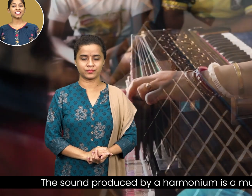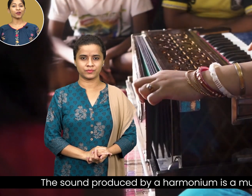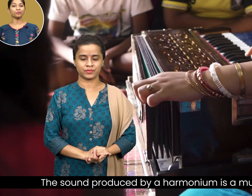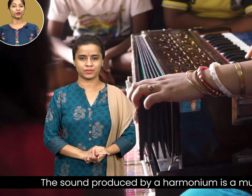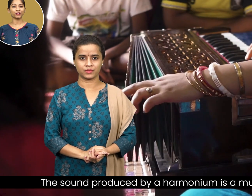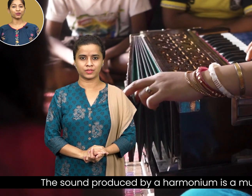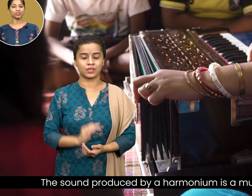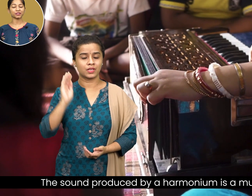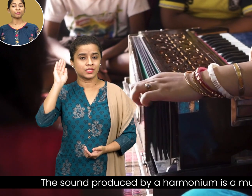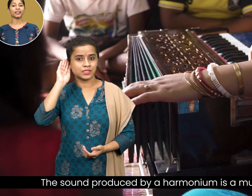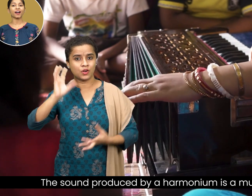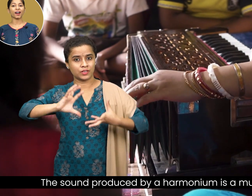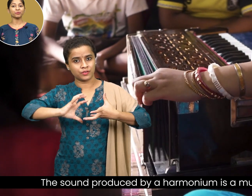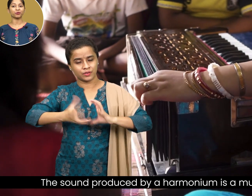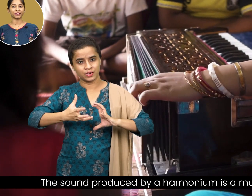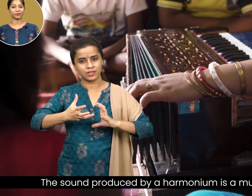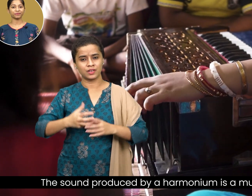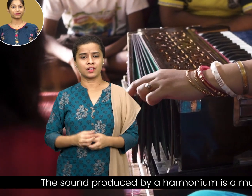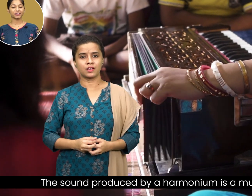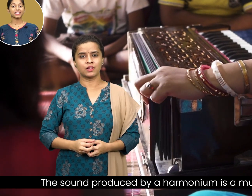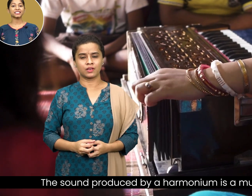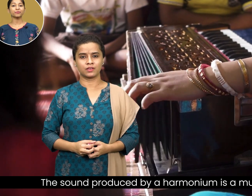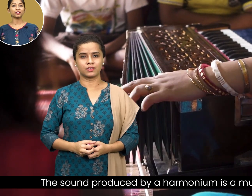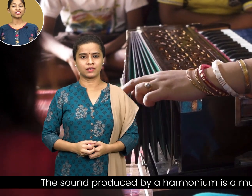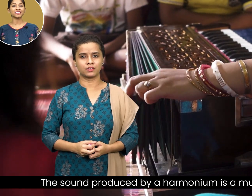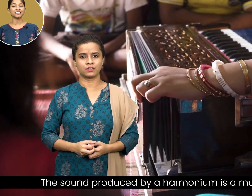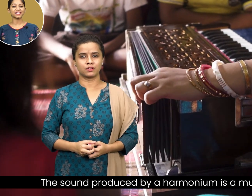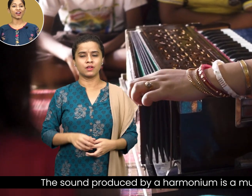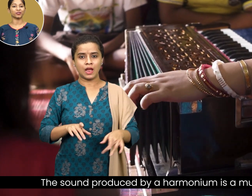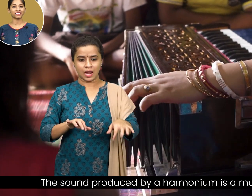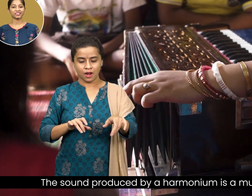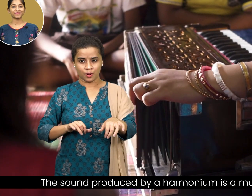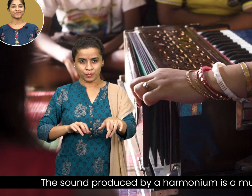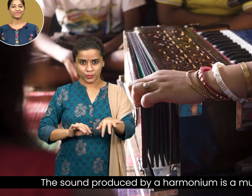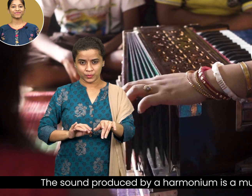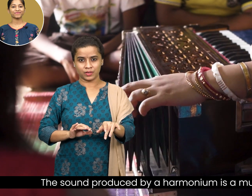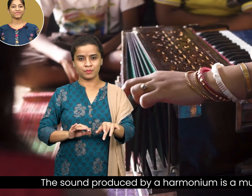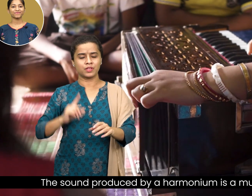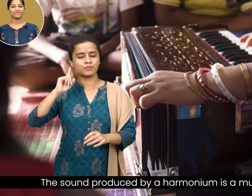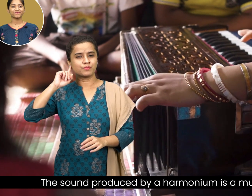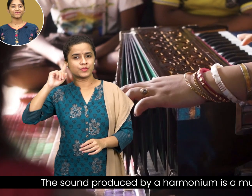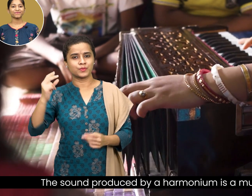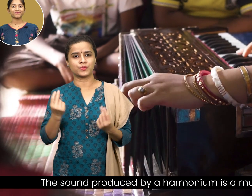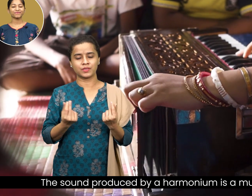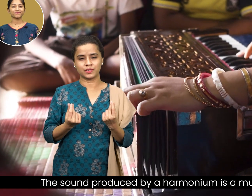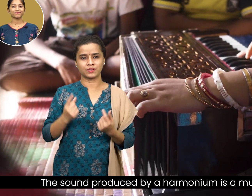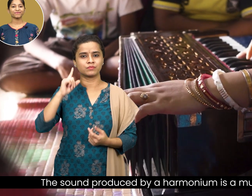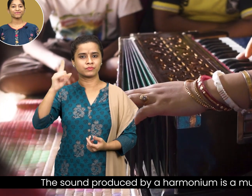The sound produced by a harmonium is a musical sound.